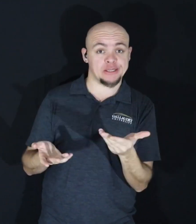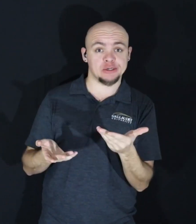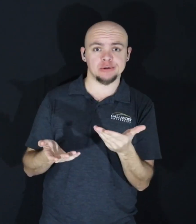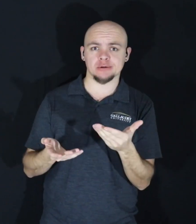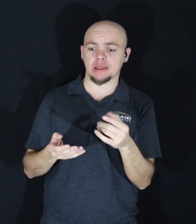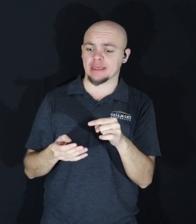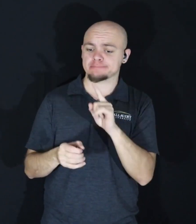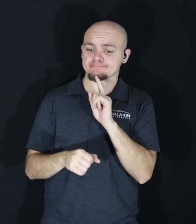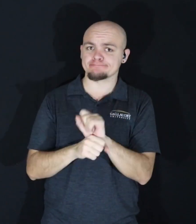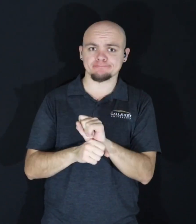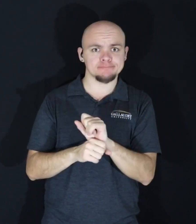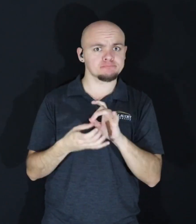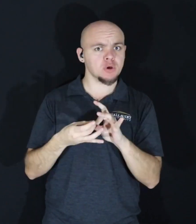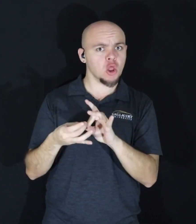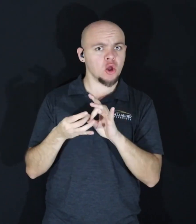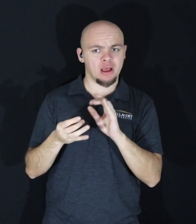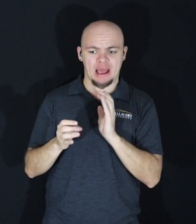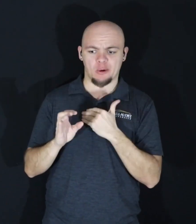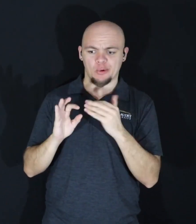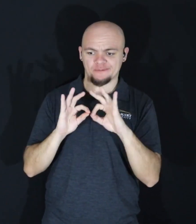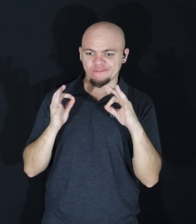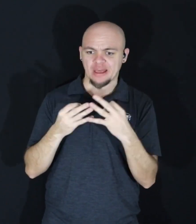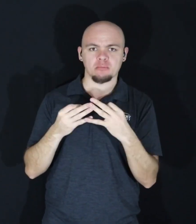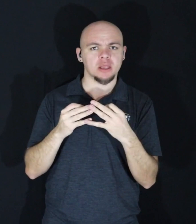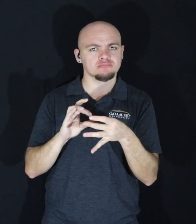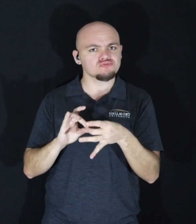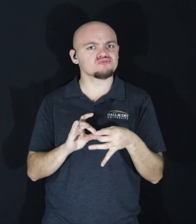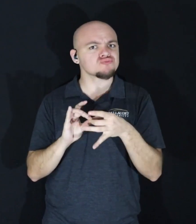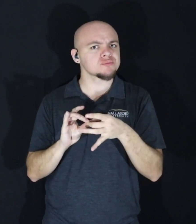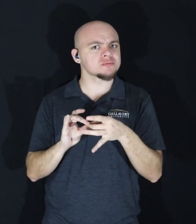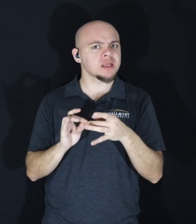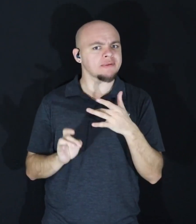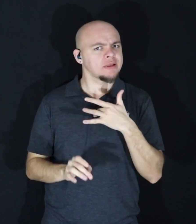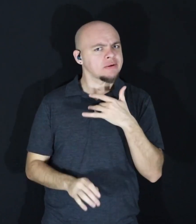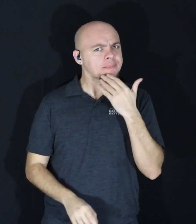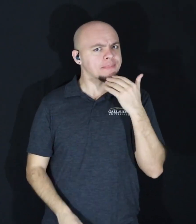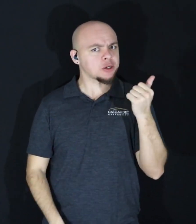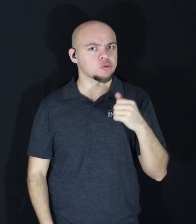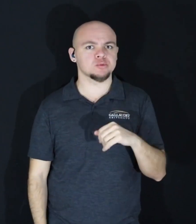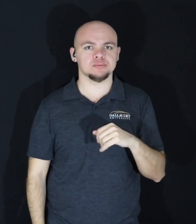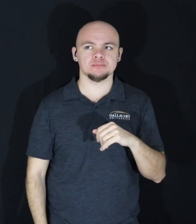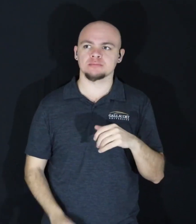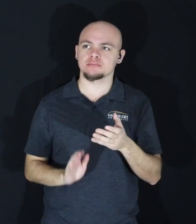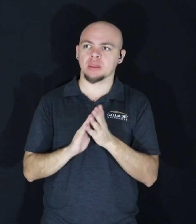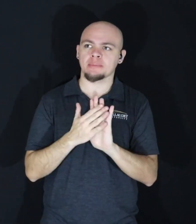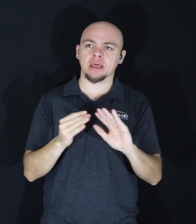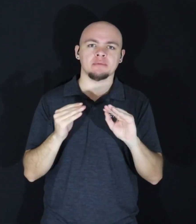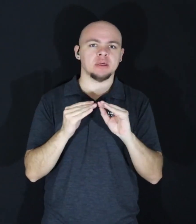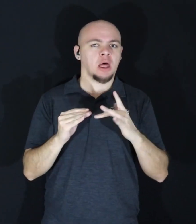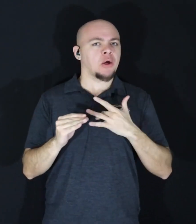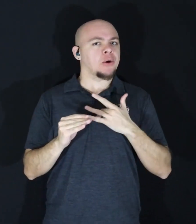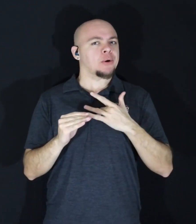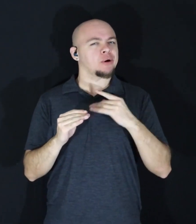special to our family, and they make us better. They make us more.